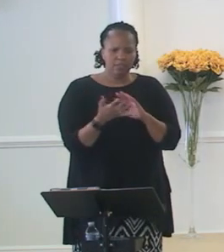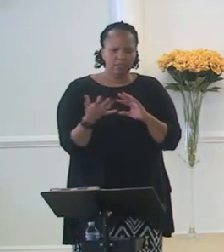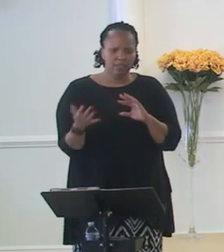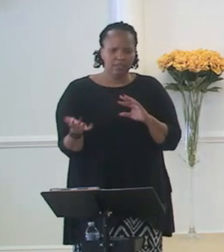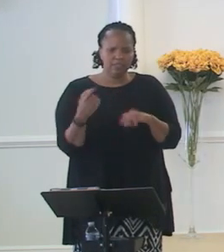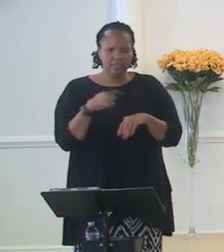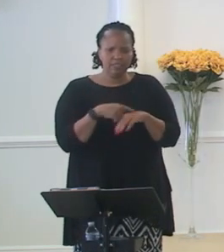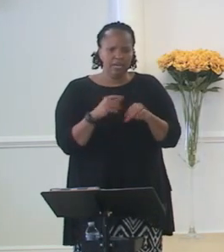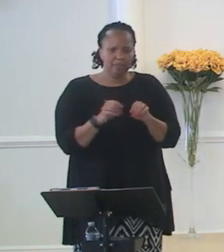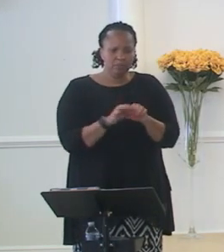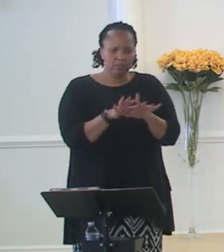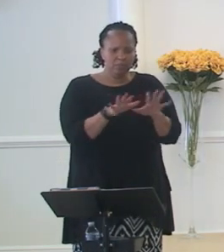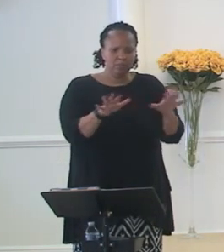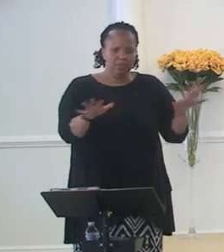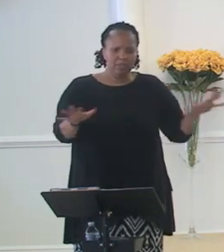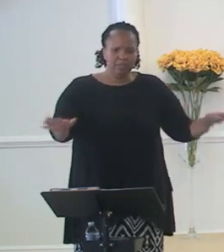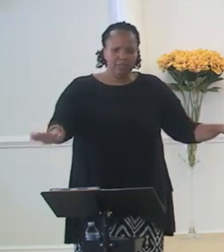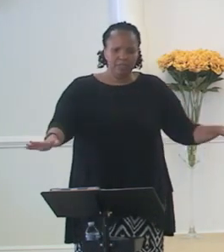spread.